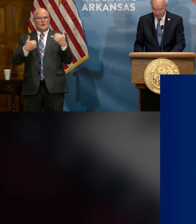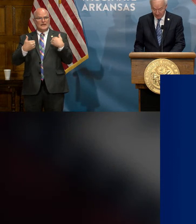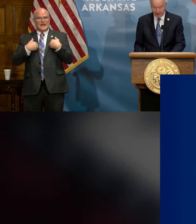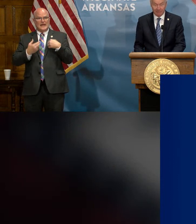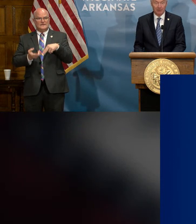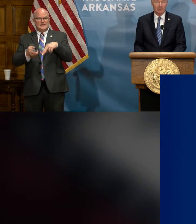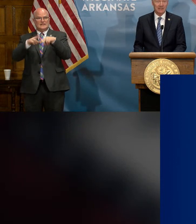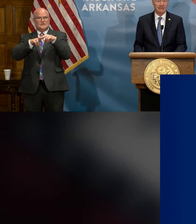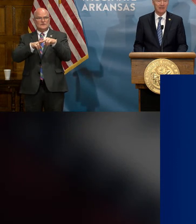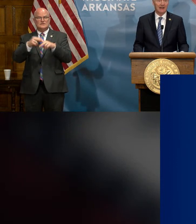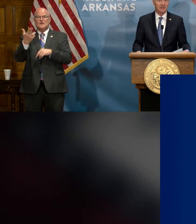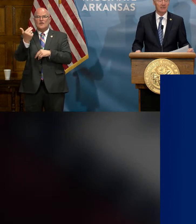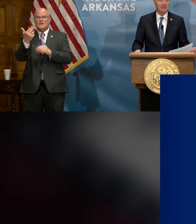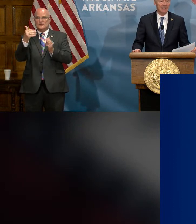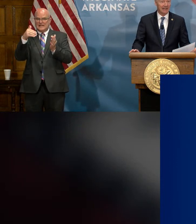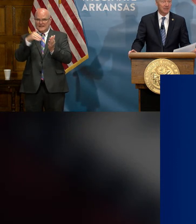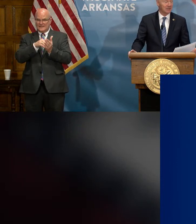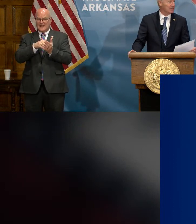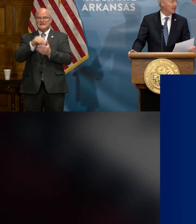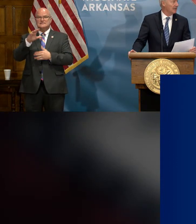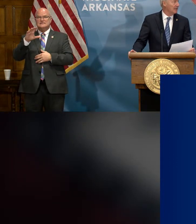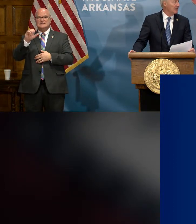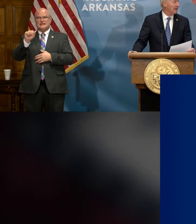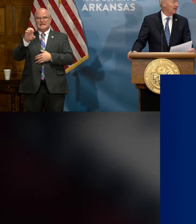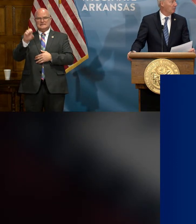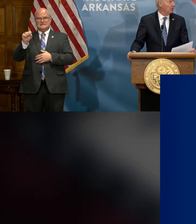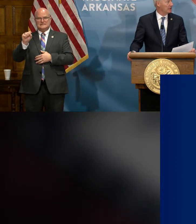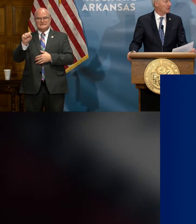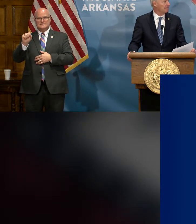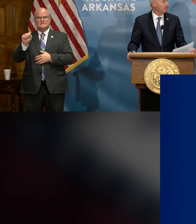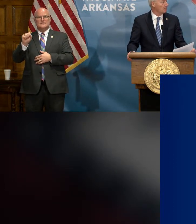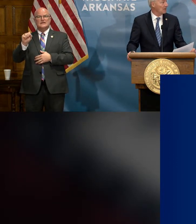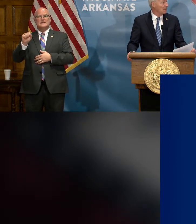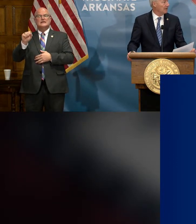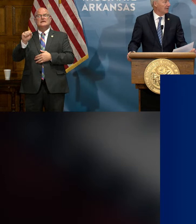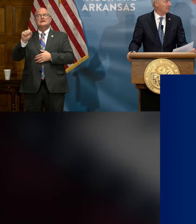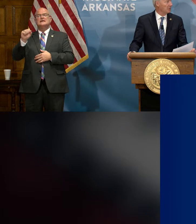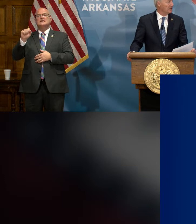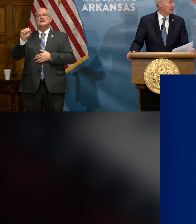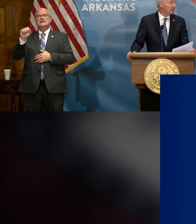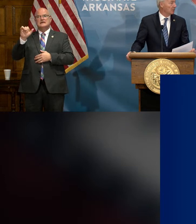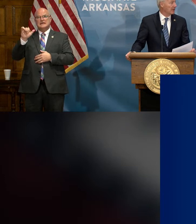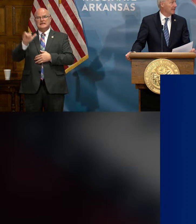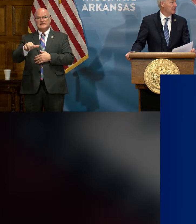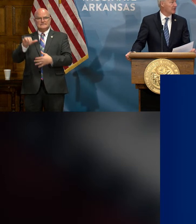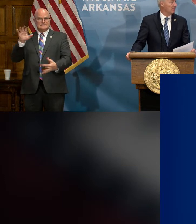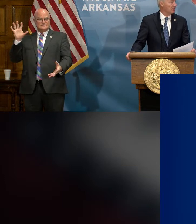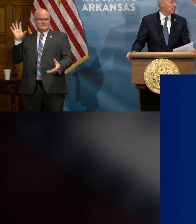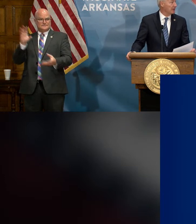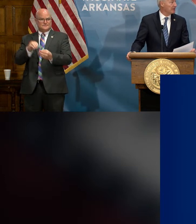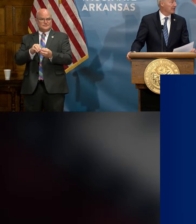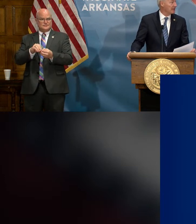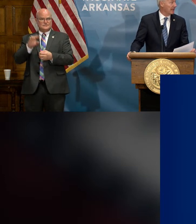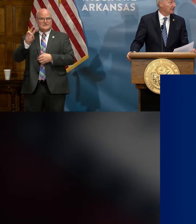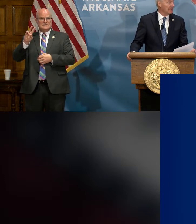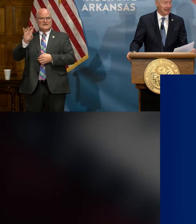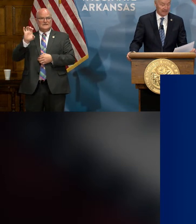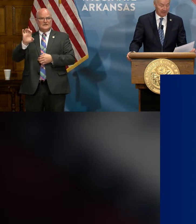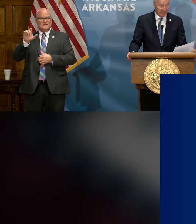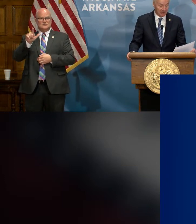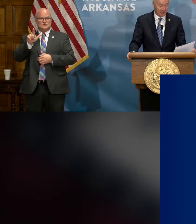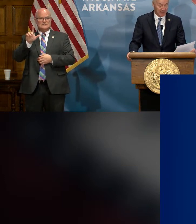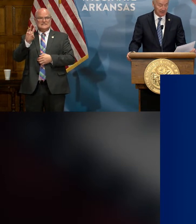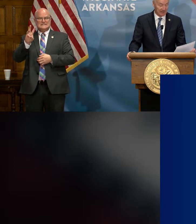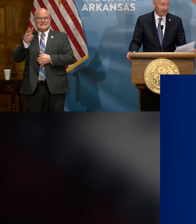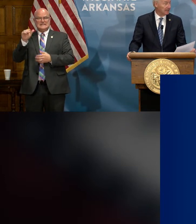an increase of 13,000 cases, which brings our total cases to 726,000.